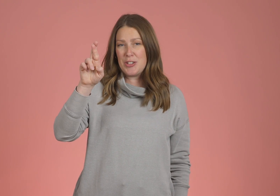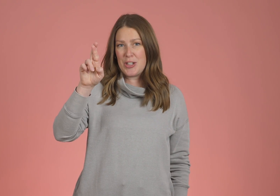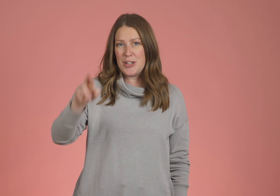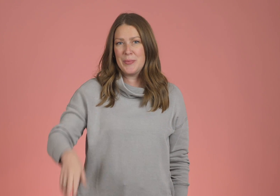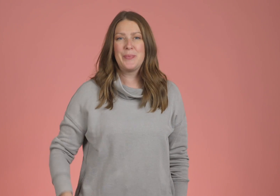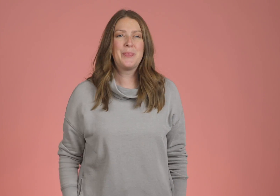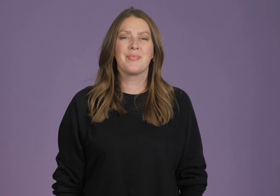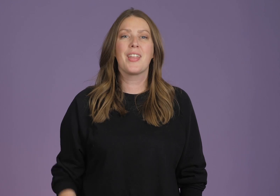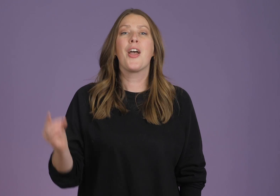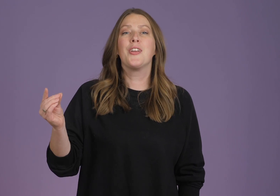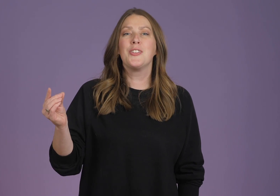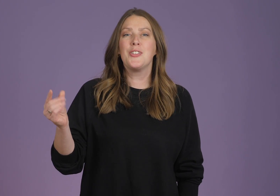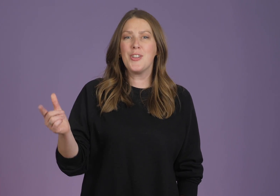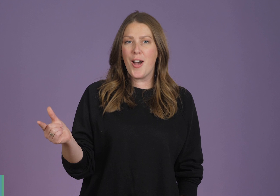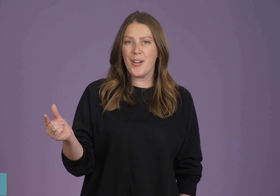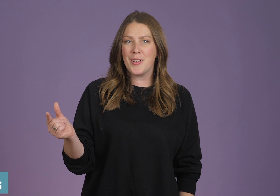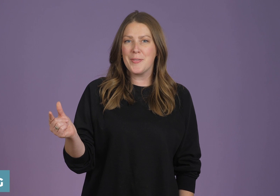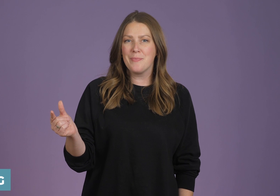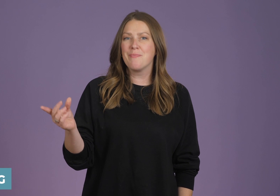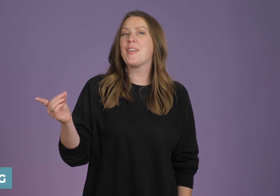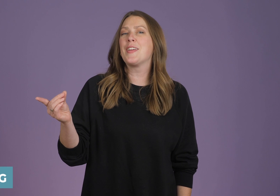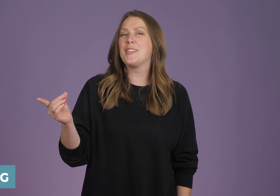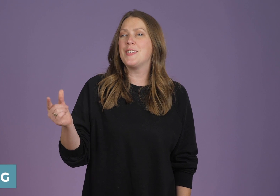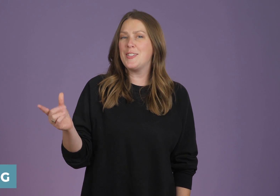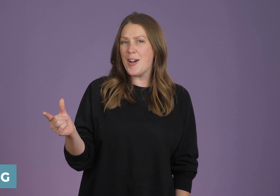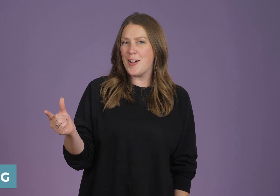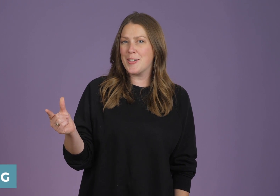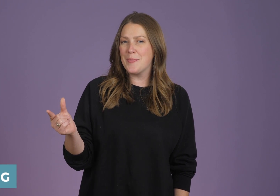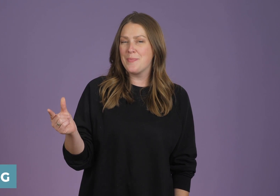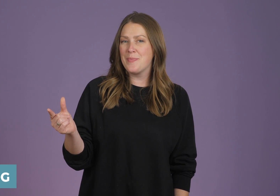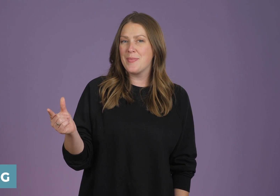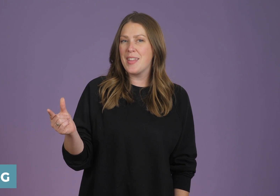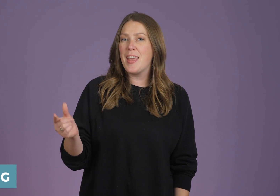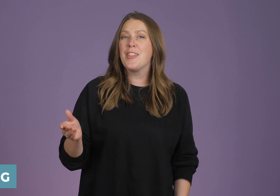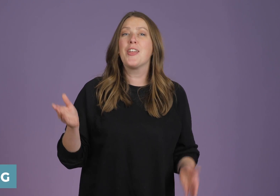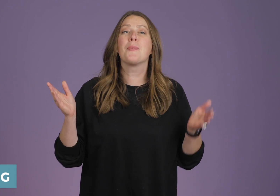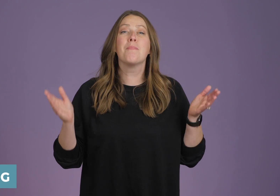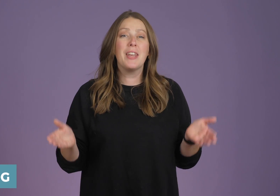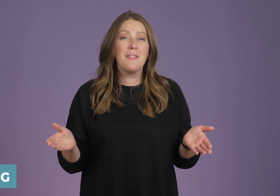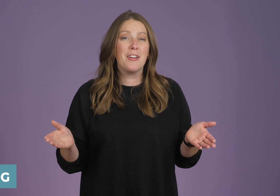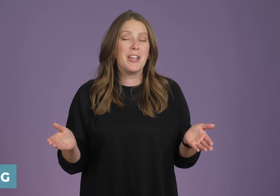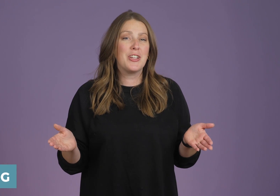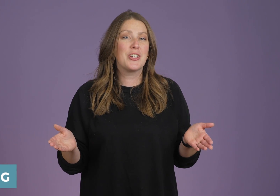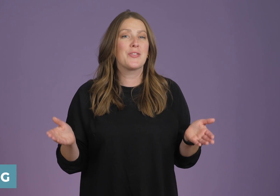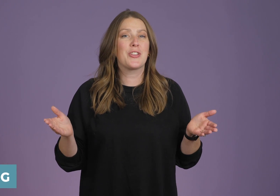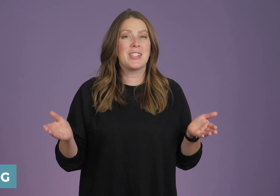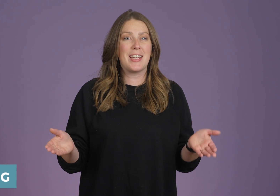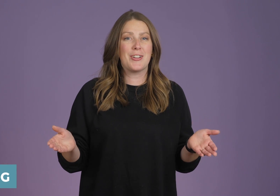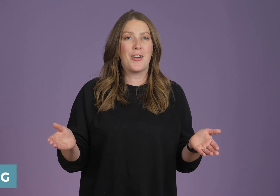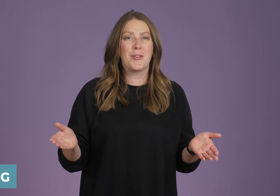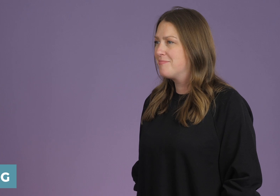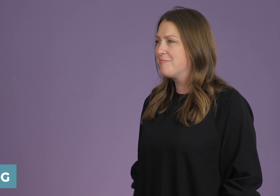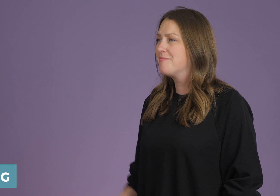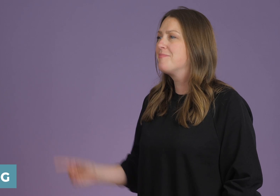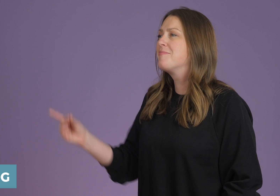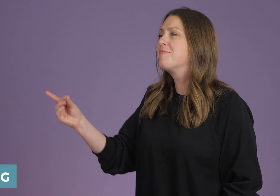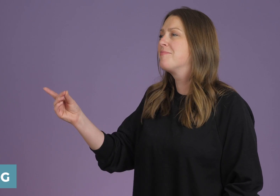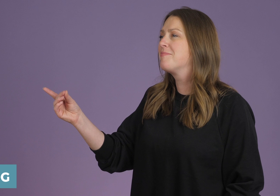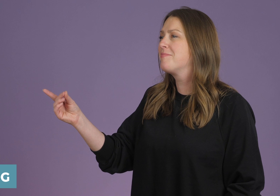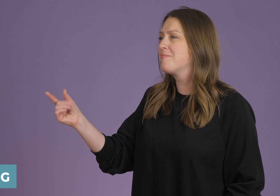Shelter. Dog. Dog. There are many variations for the sign dog, but this one,